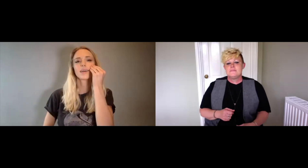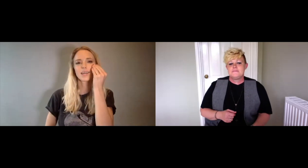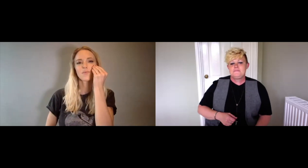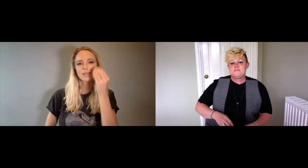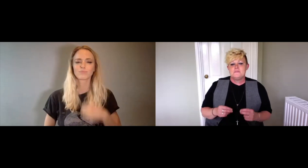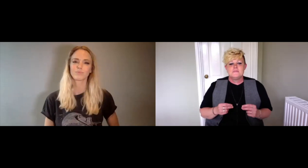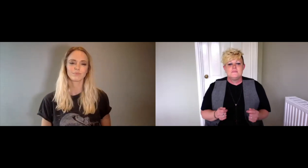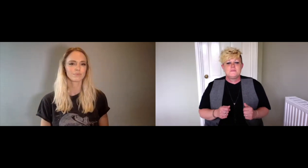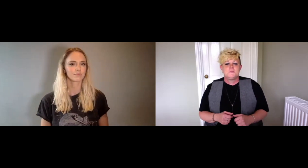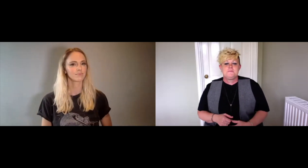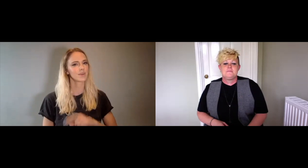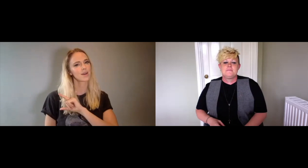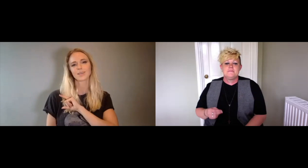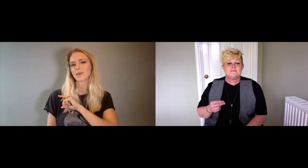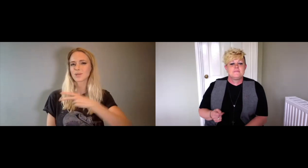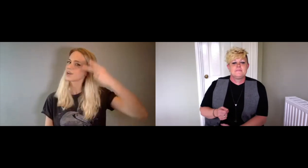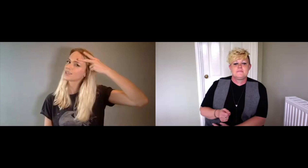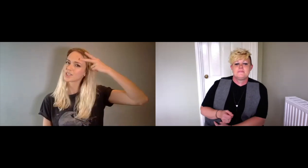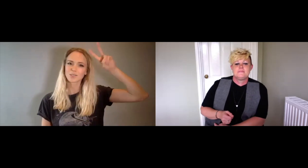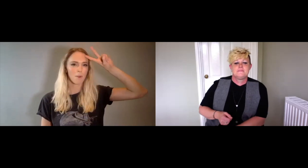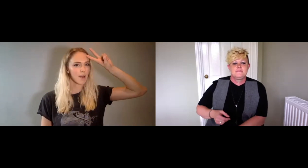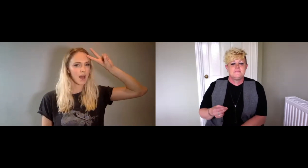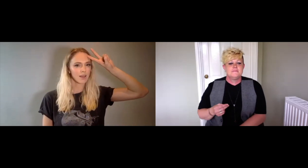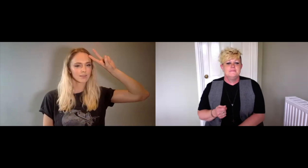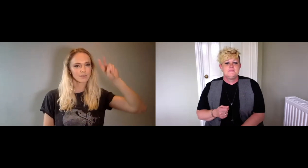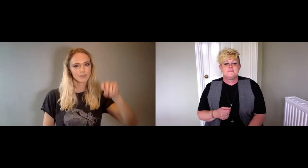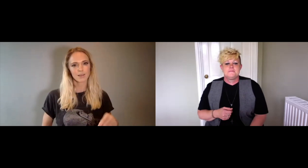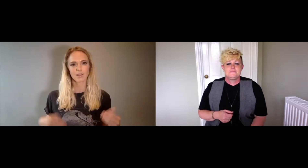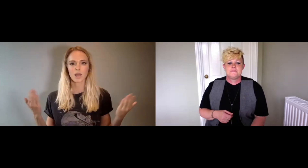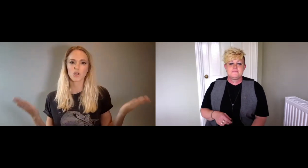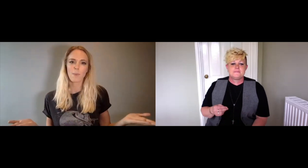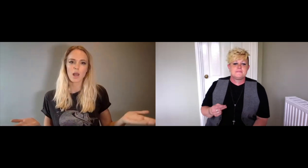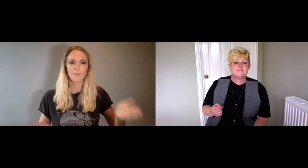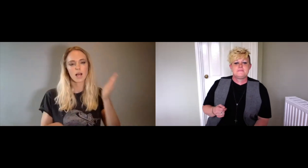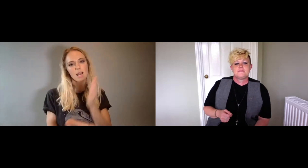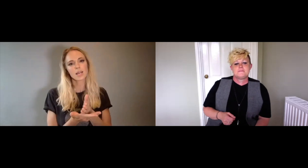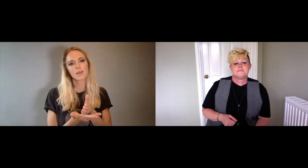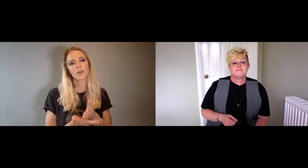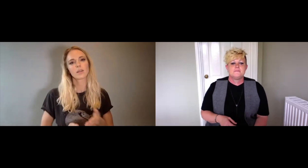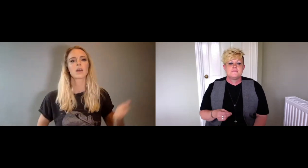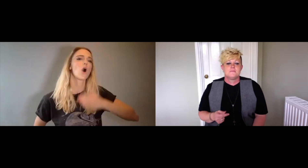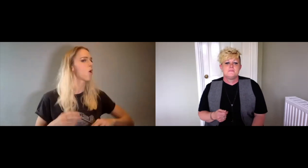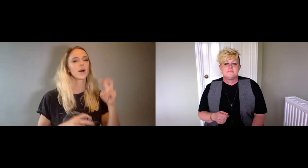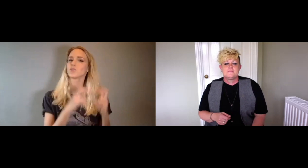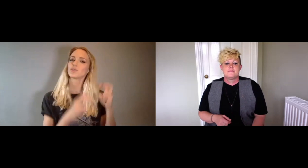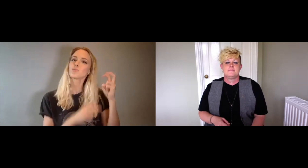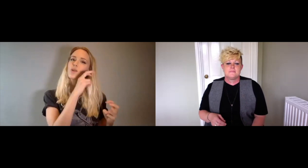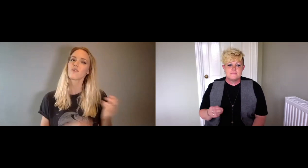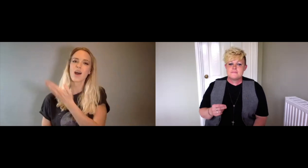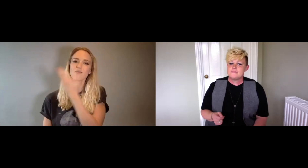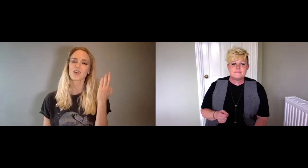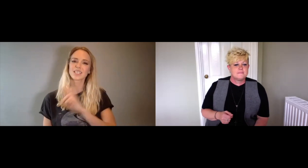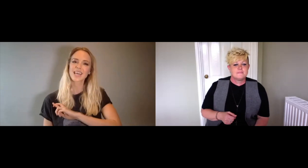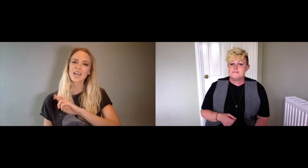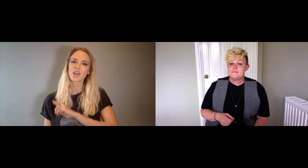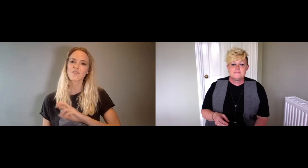to hear it. 'Cause I'm not gonna change my mind, and you better believe it. Oh, I don't just wanna